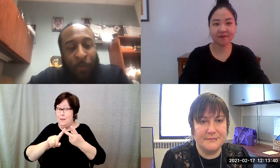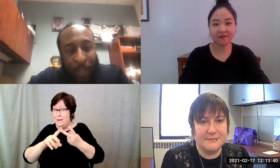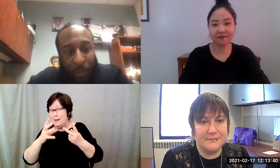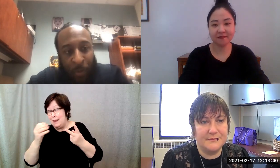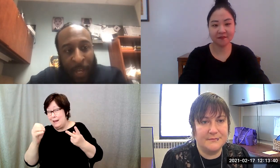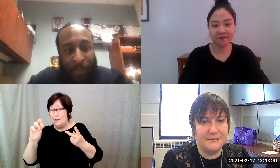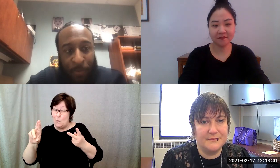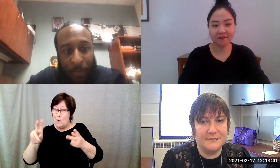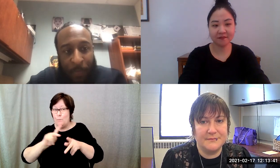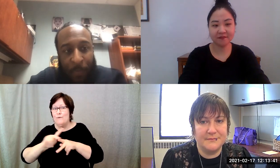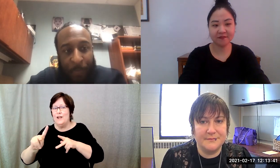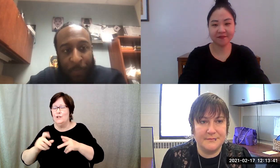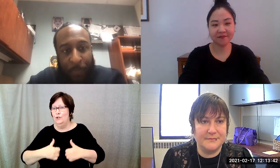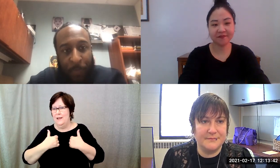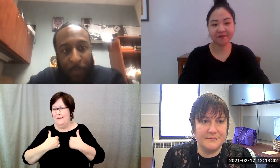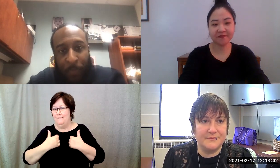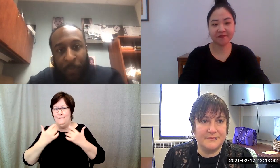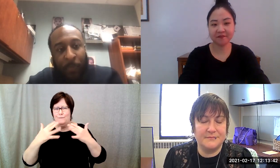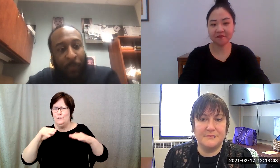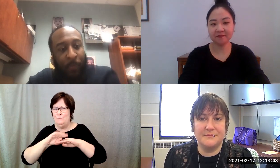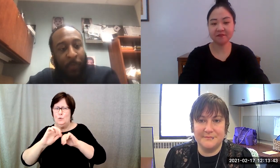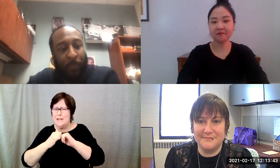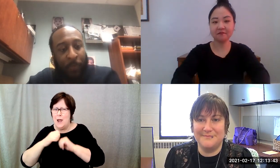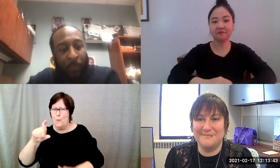or professional life?